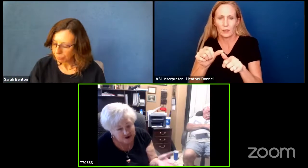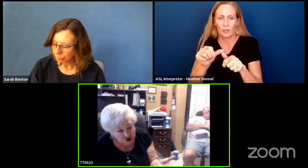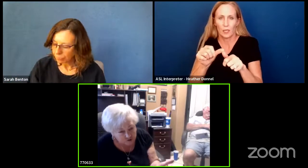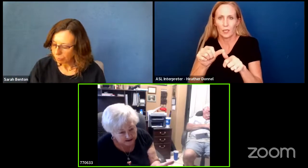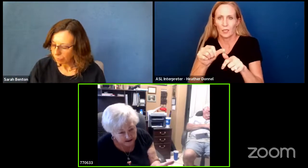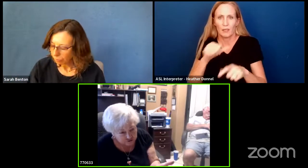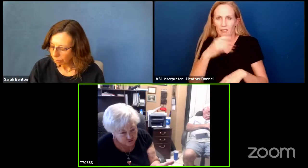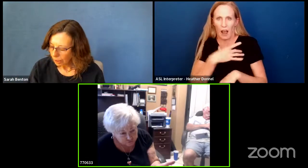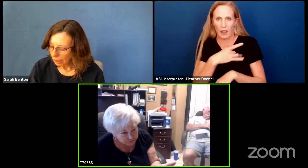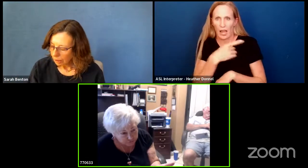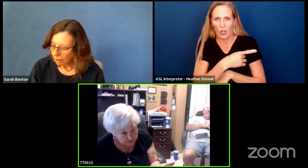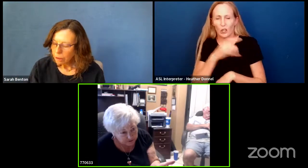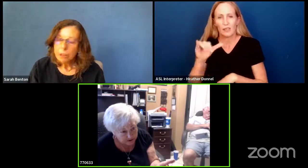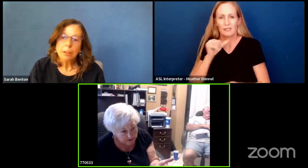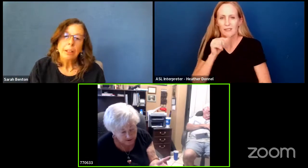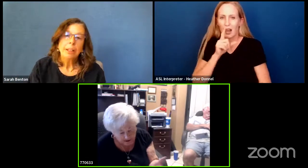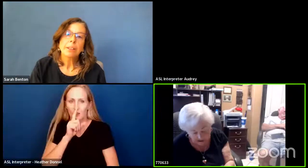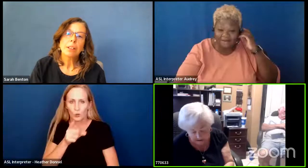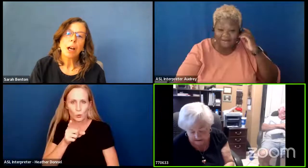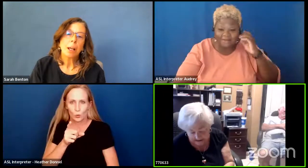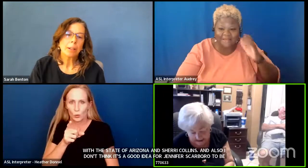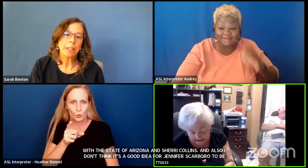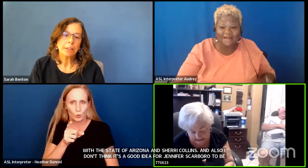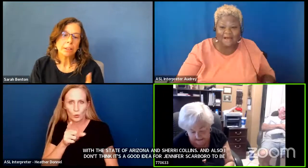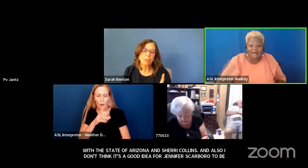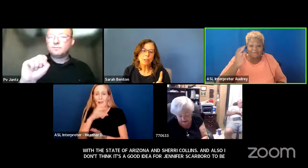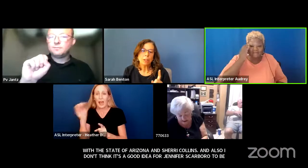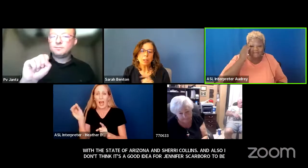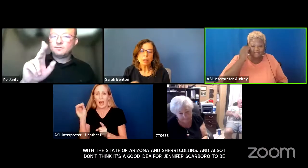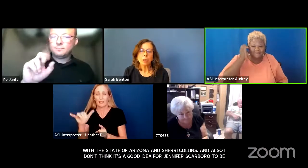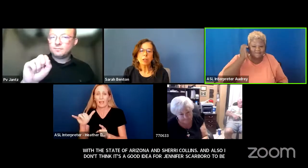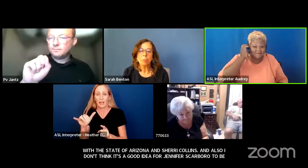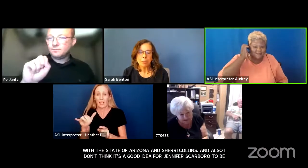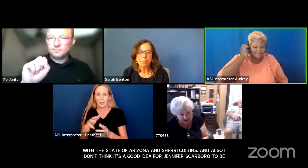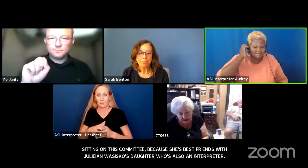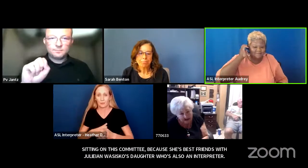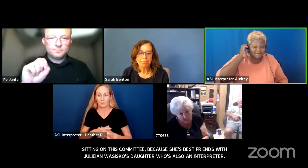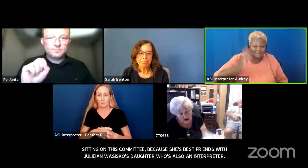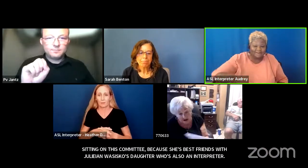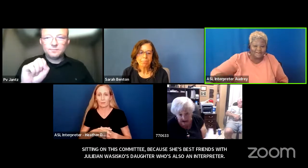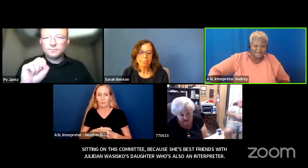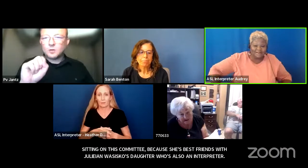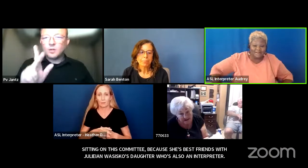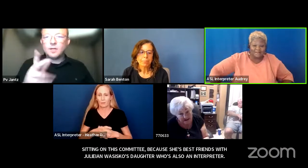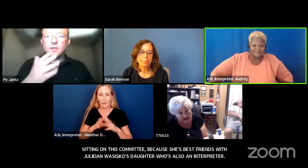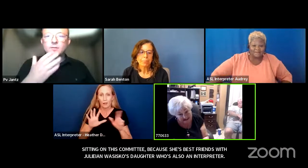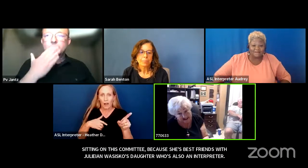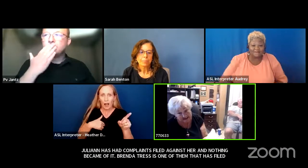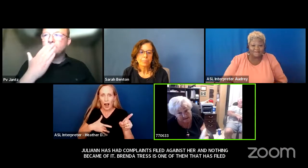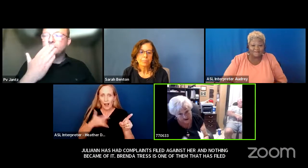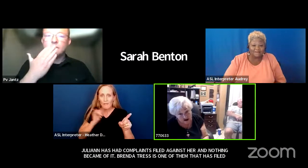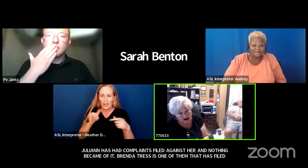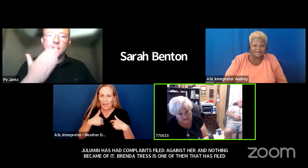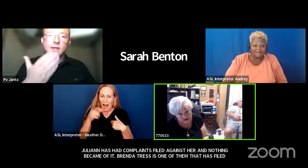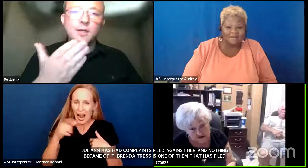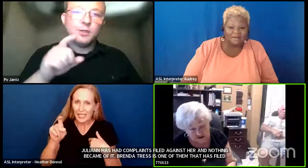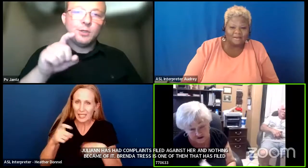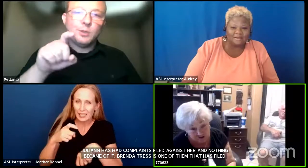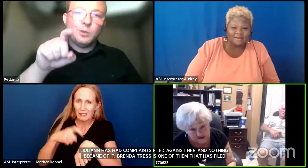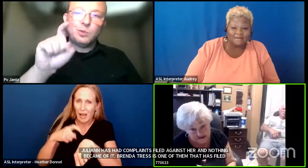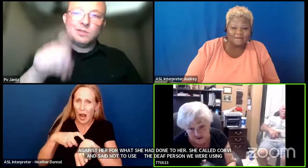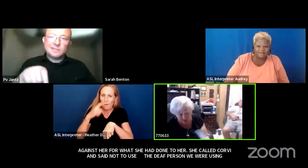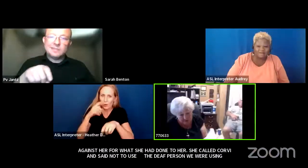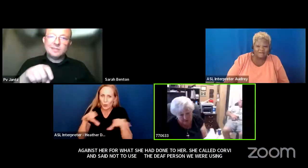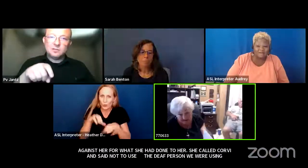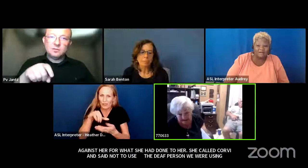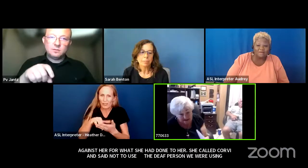that was totally untrue. That's time. It's time. Well, I feel like I need some time to do